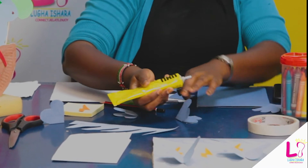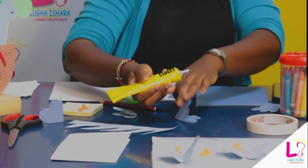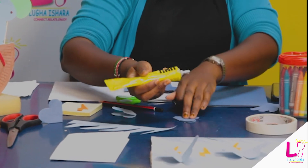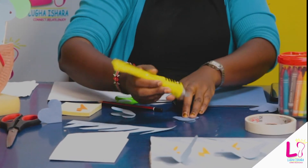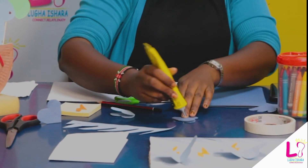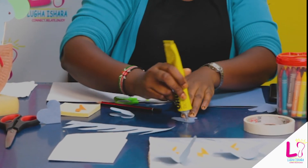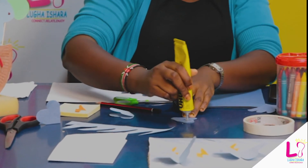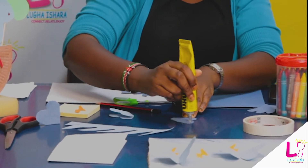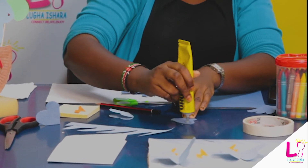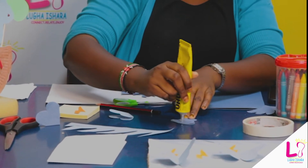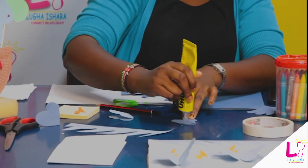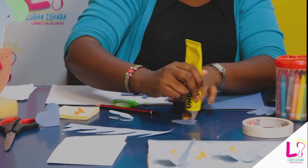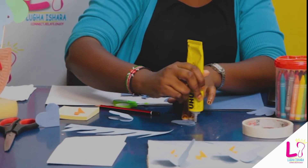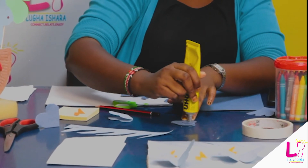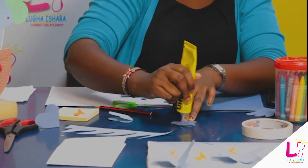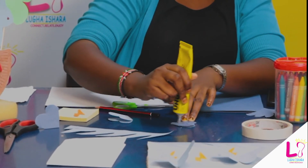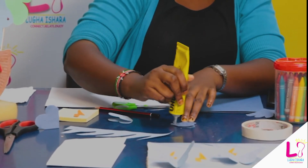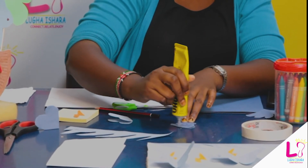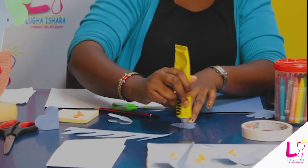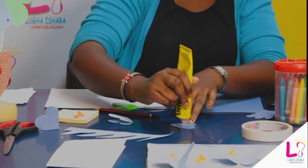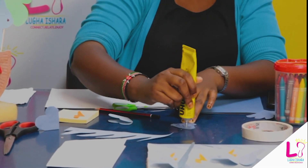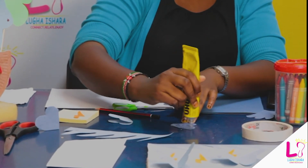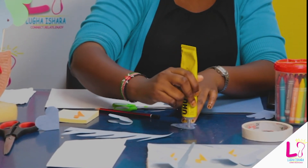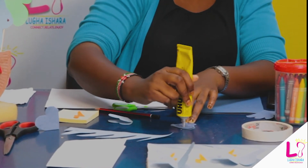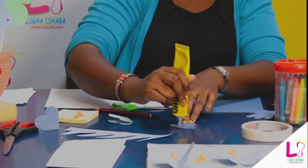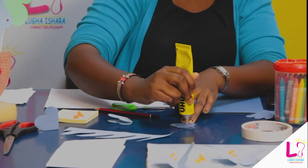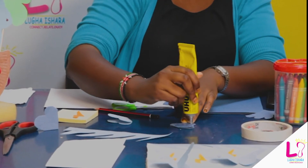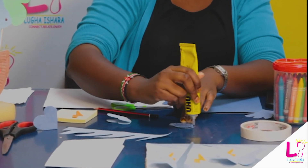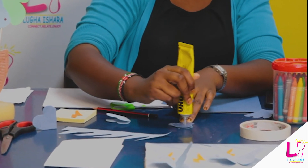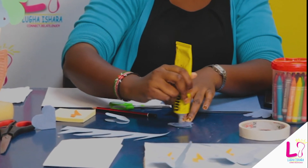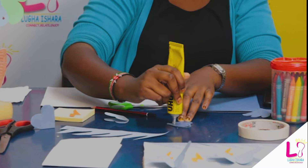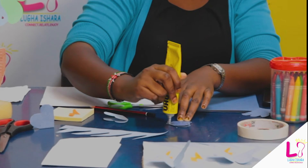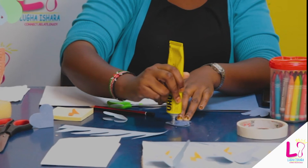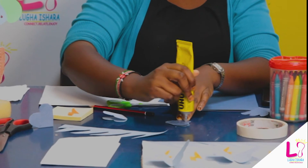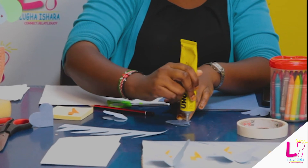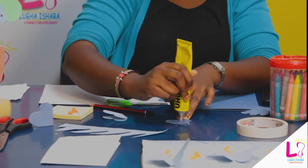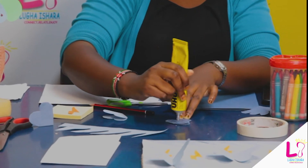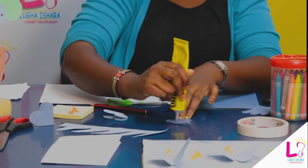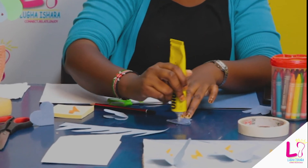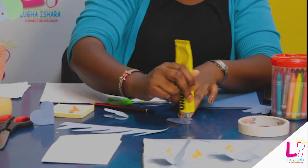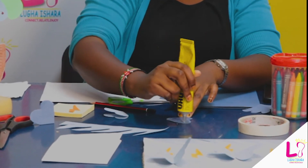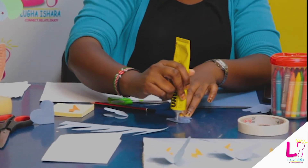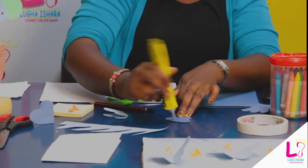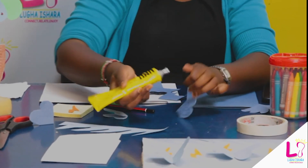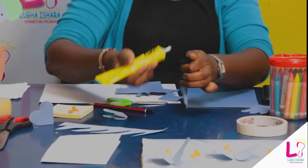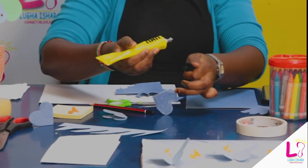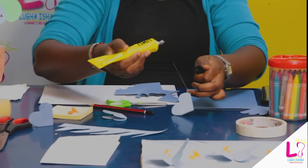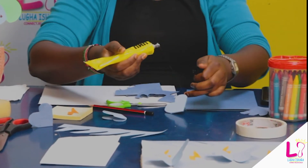Take your glue, just put a little, especially for office glue and for this light paper, don't put too